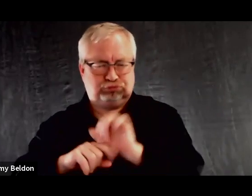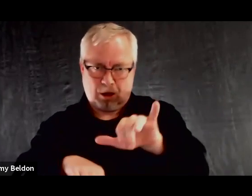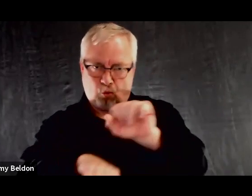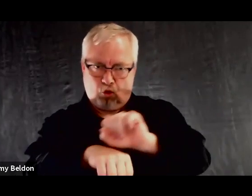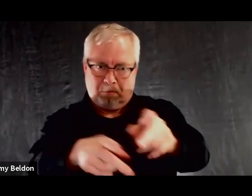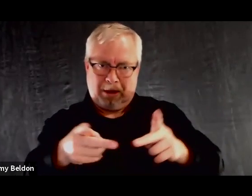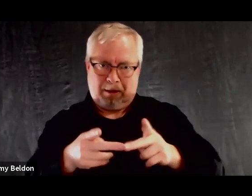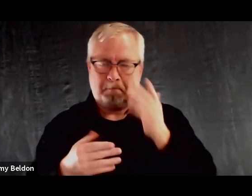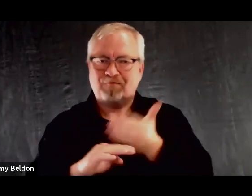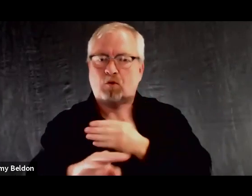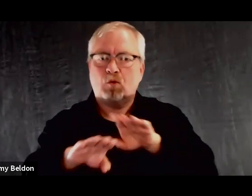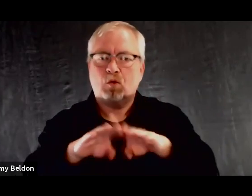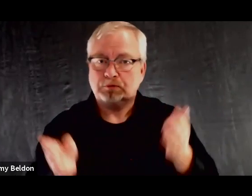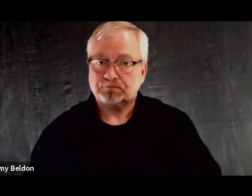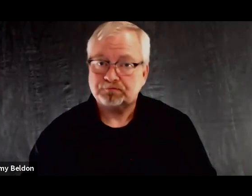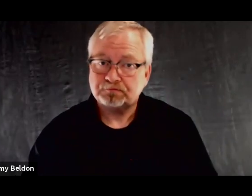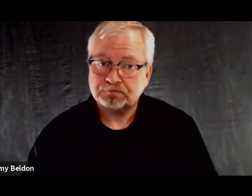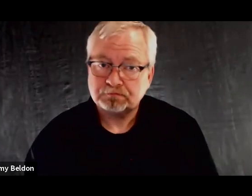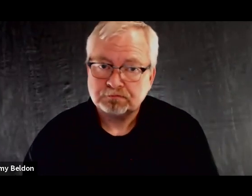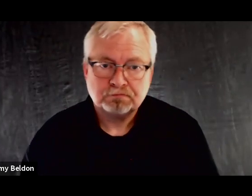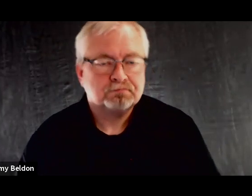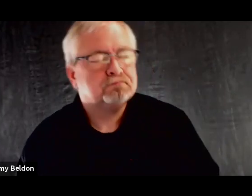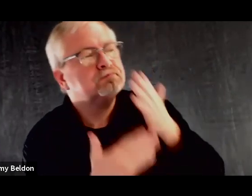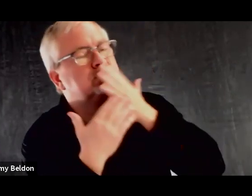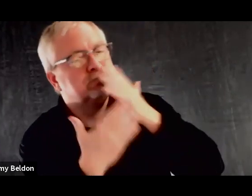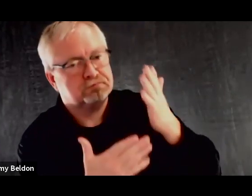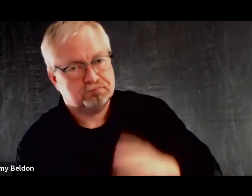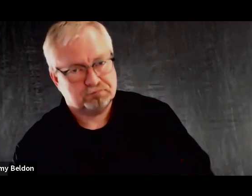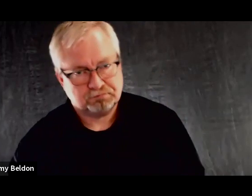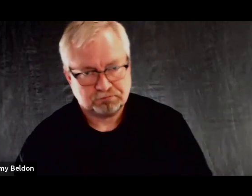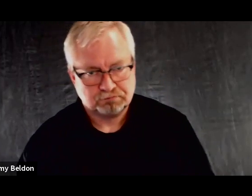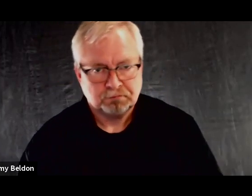Your next question is from Dave Orich. Your line is now open.